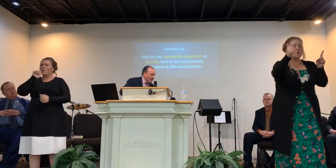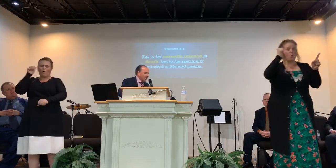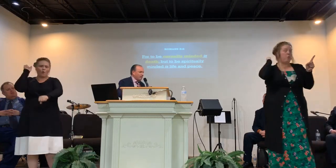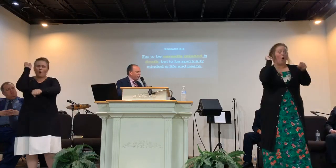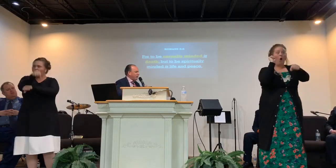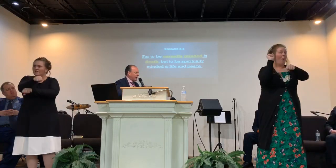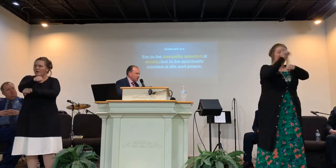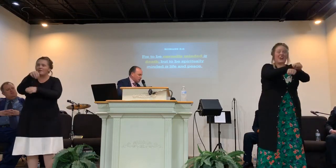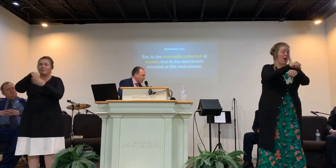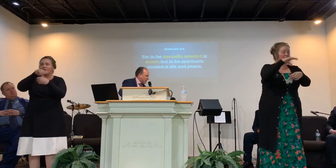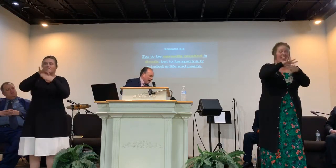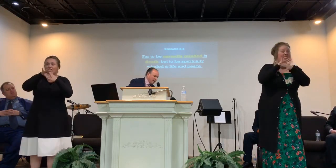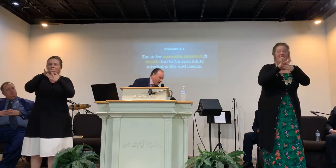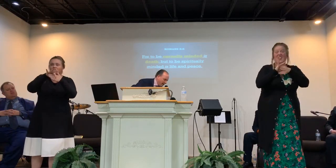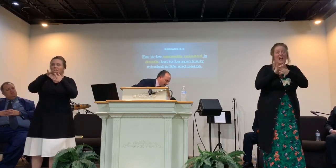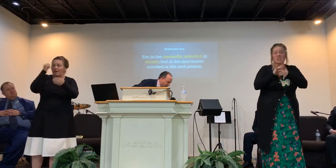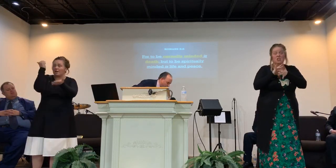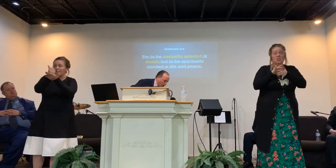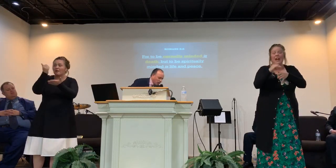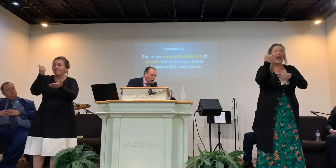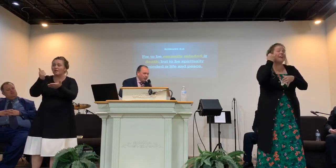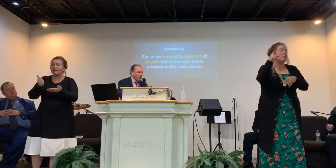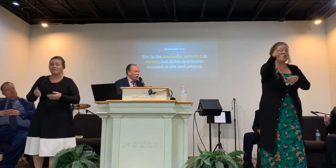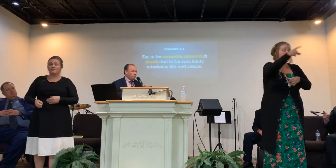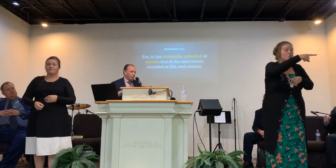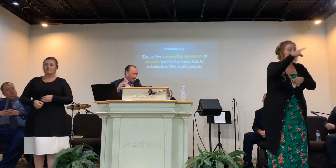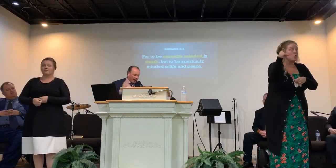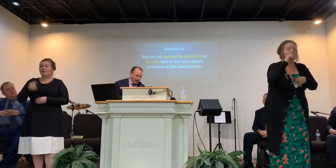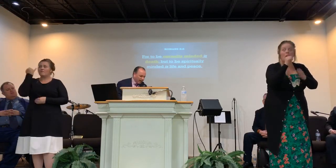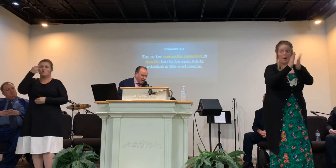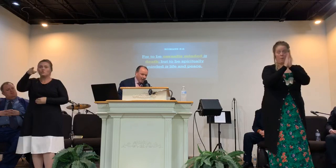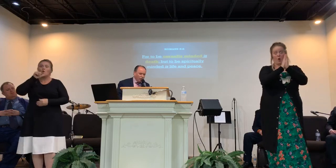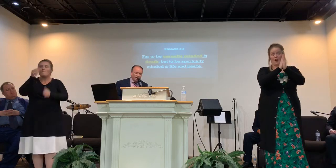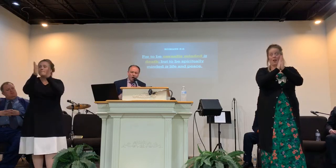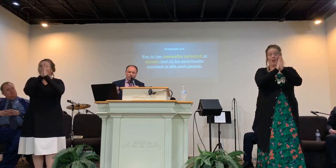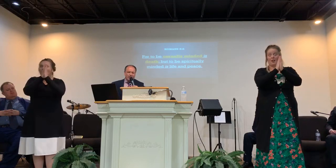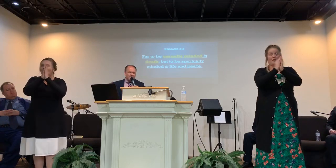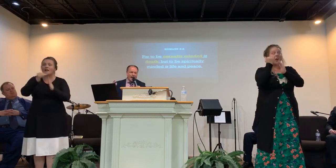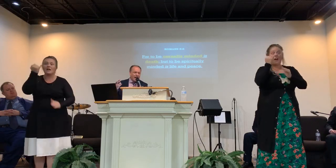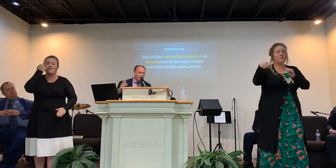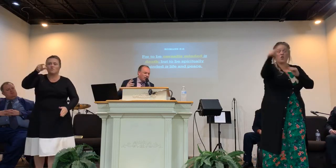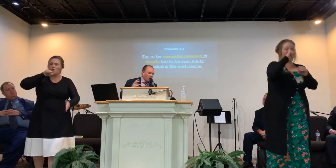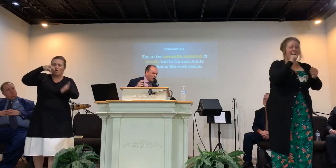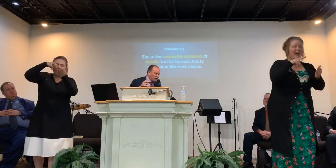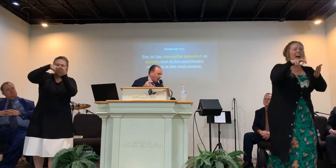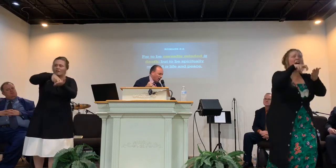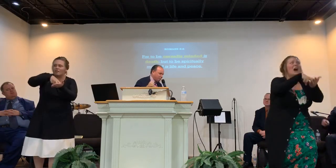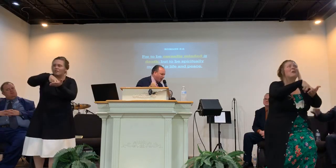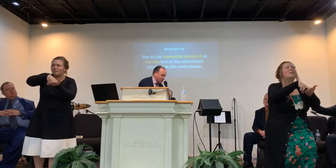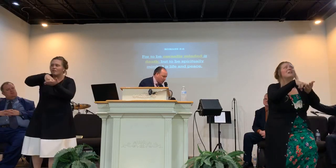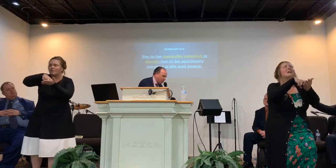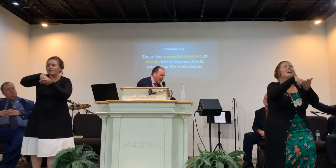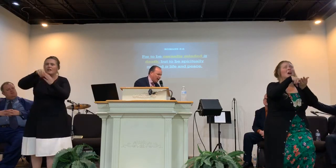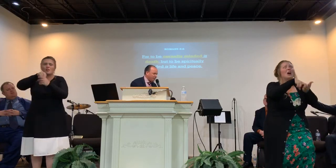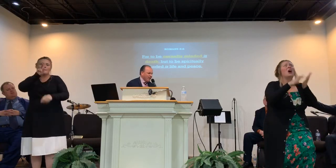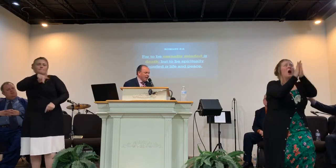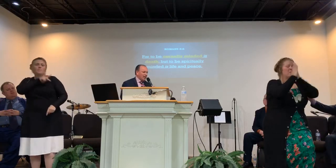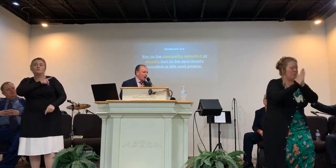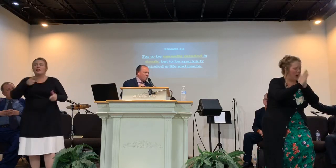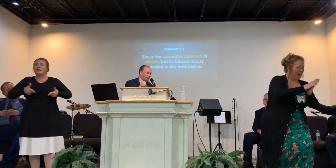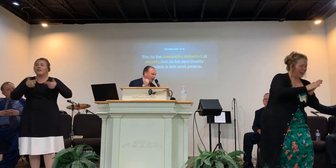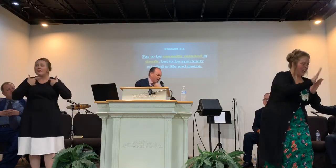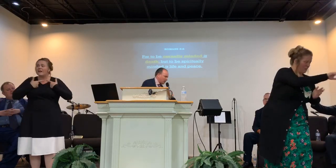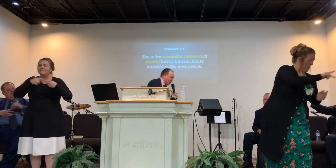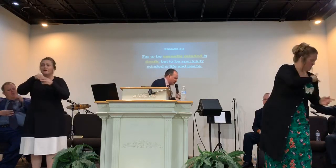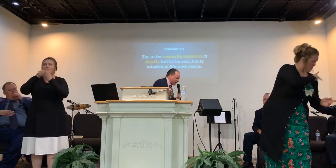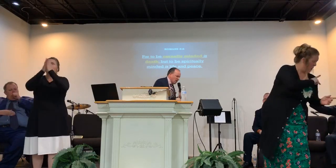overcome in the flesh. Amen. If you don't pray, if we don't get down in our personal life, in